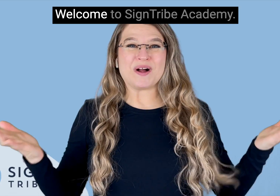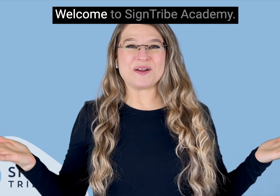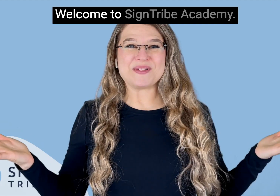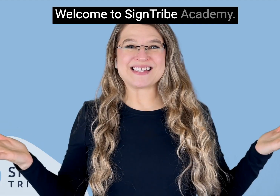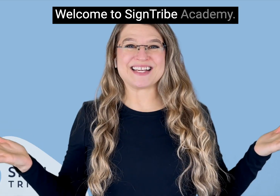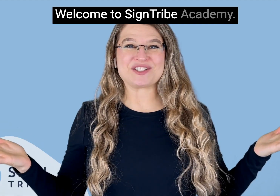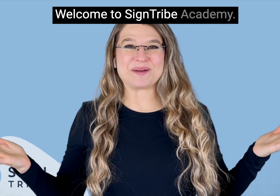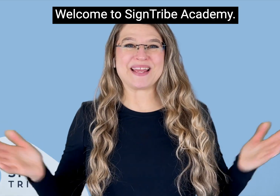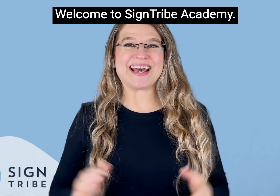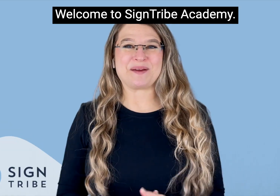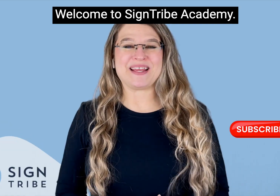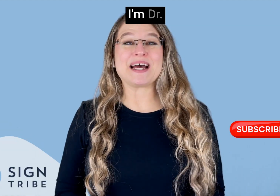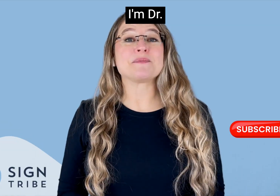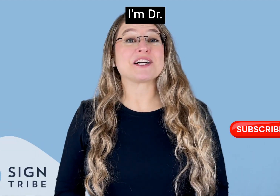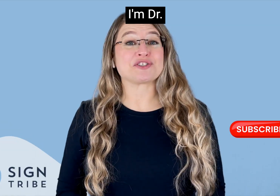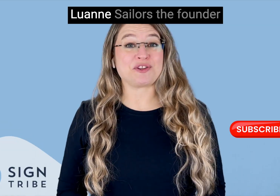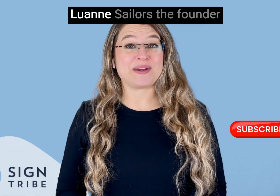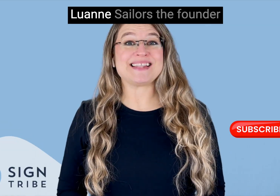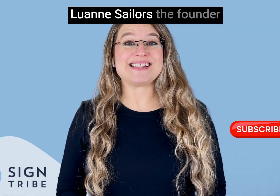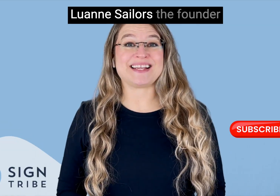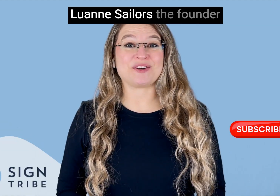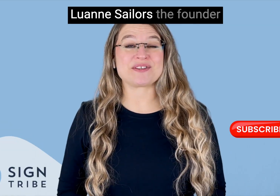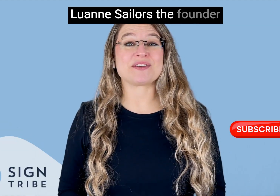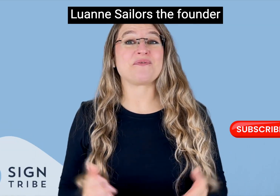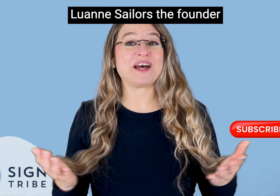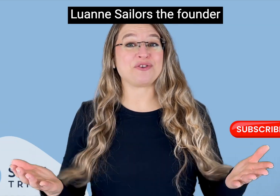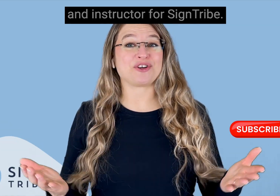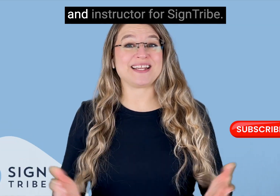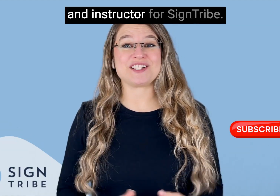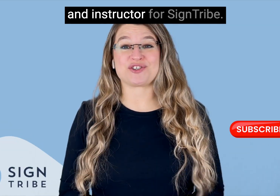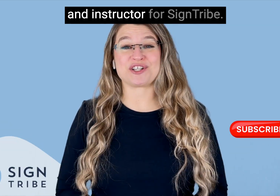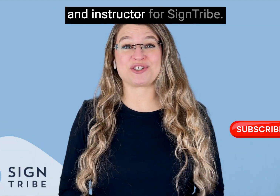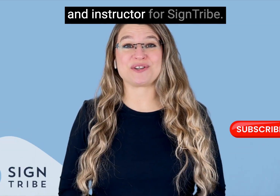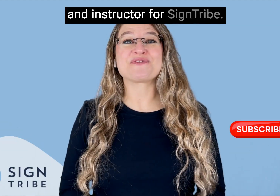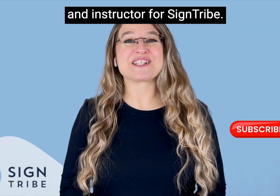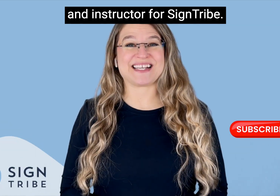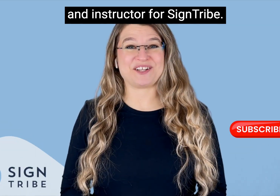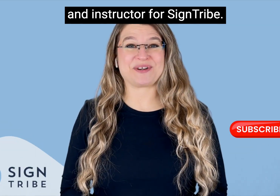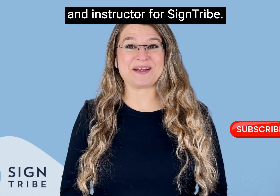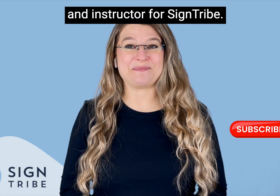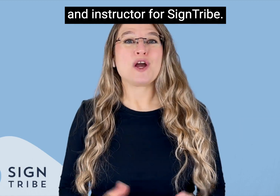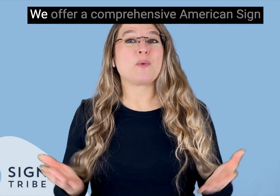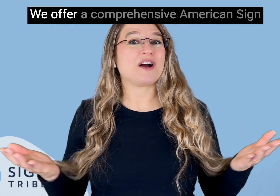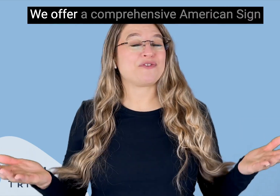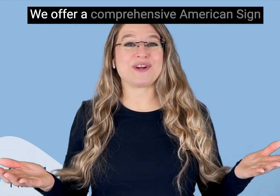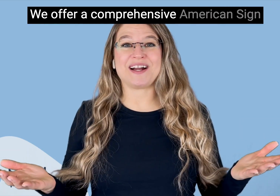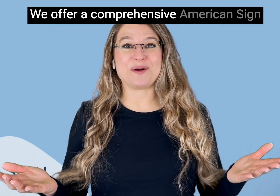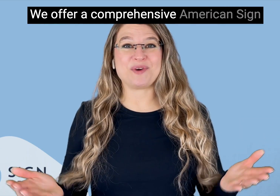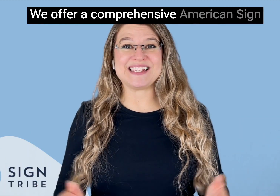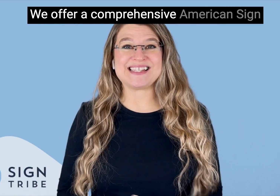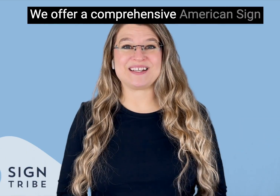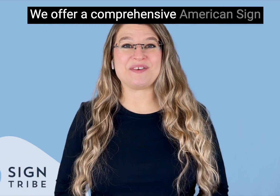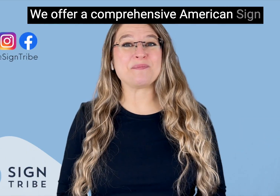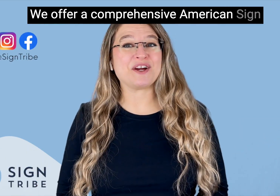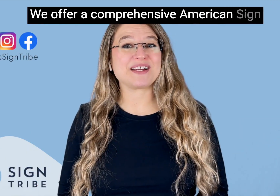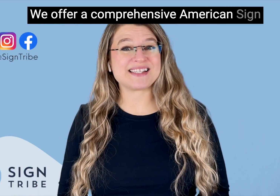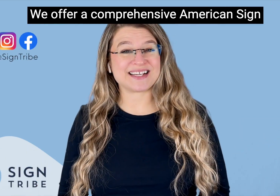Welcome to Sign Tribe Academy. I'm Dr. Luann Sailors, the founder and instructor for Sign Tribe. We offer a comprehensive American Sign